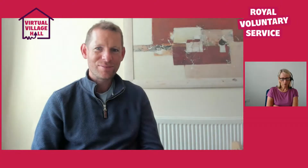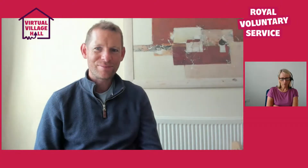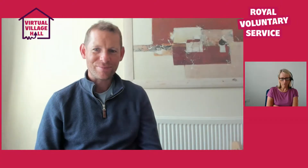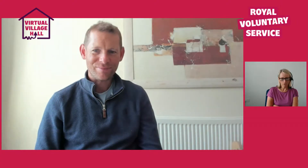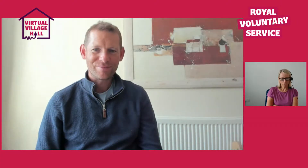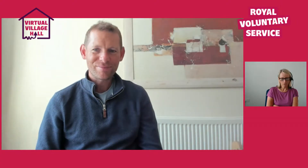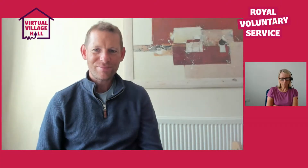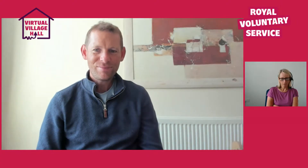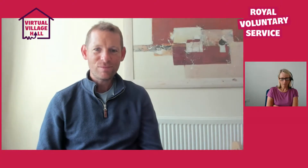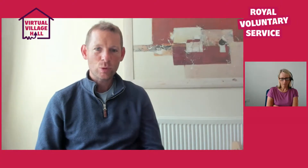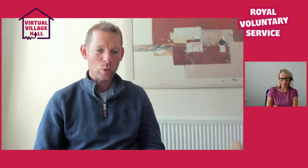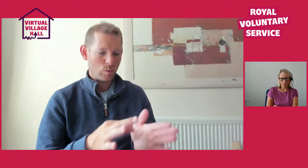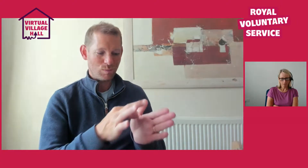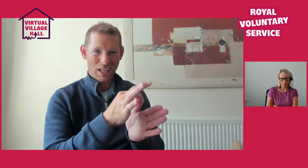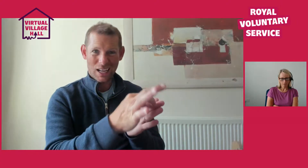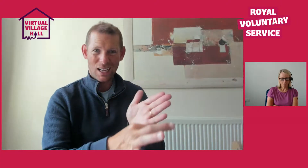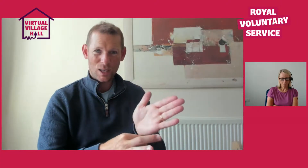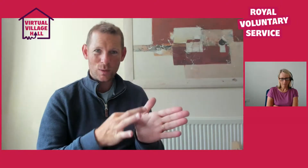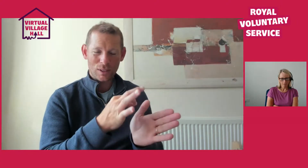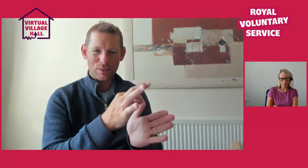5 hours.